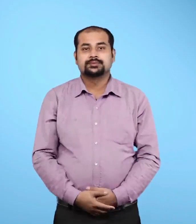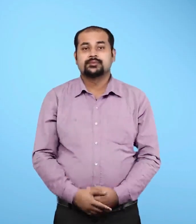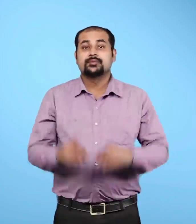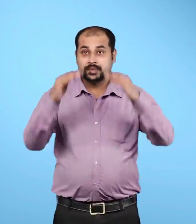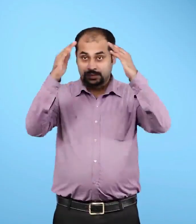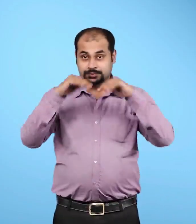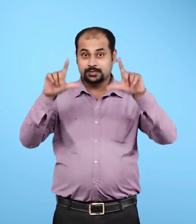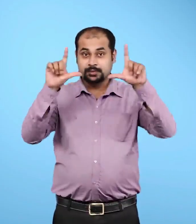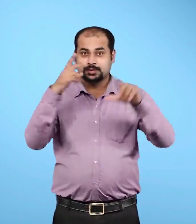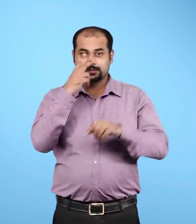In picture 2,